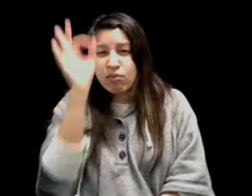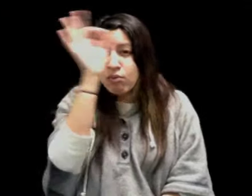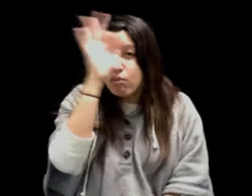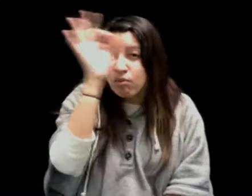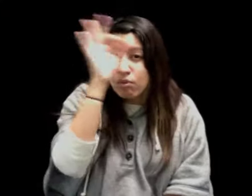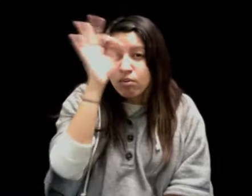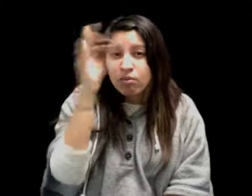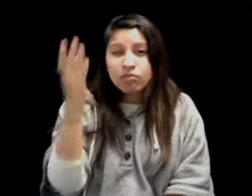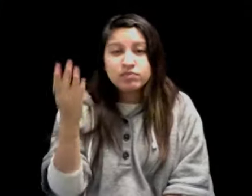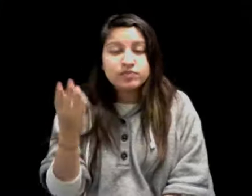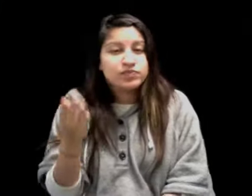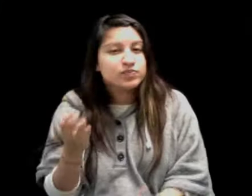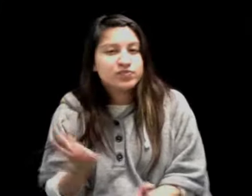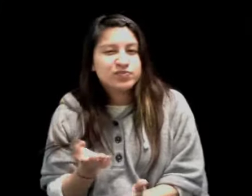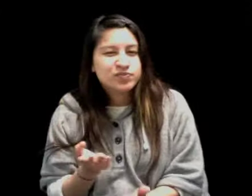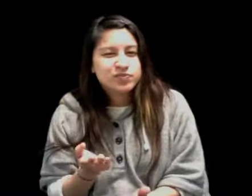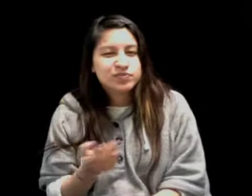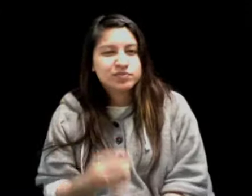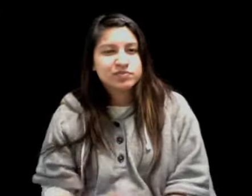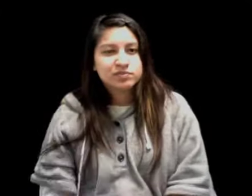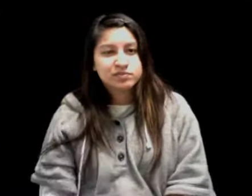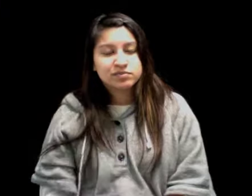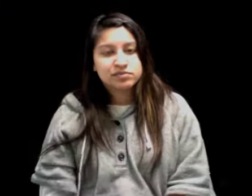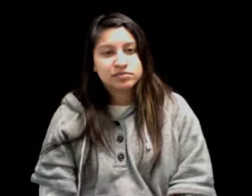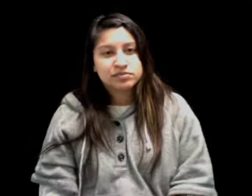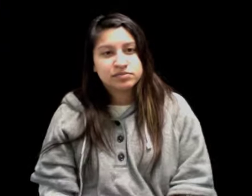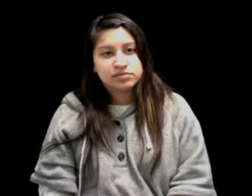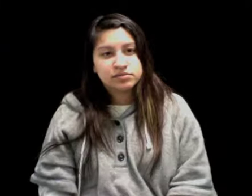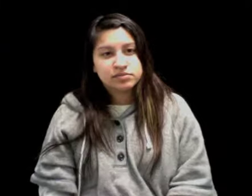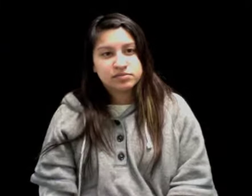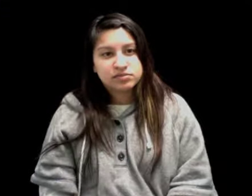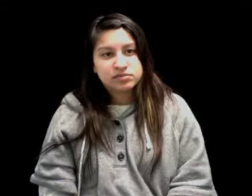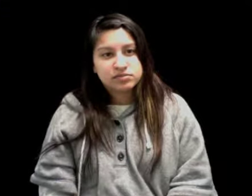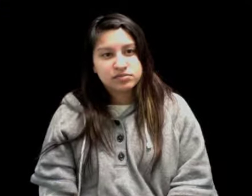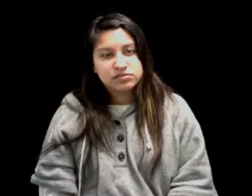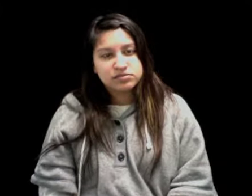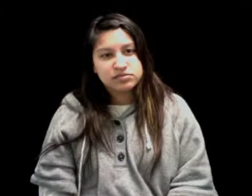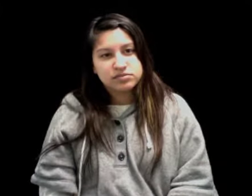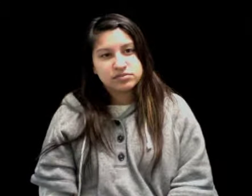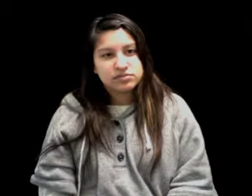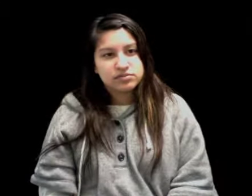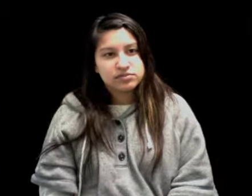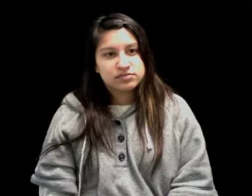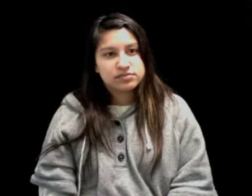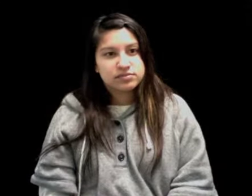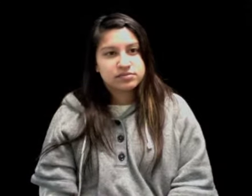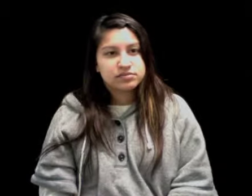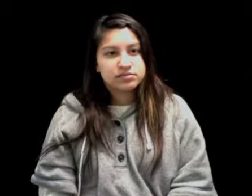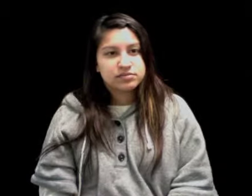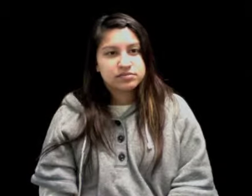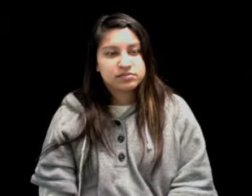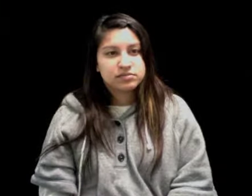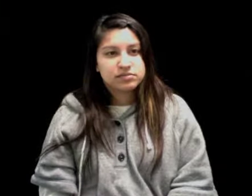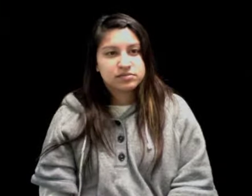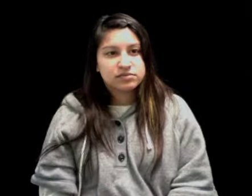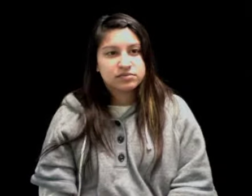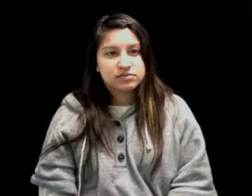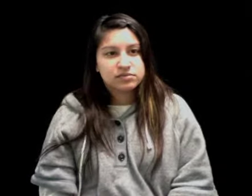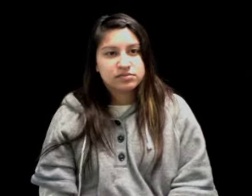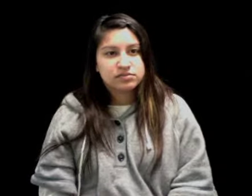Remember that sometimes people ask insensitive questions about the black community, but they aren't always being mean about it.